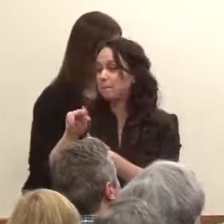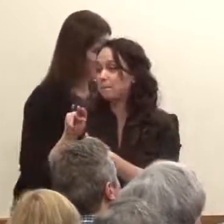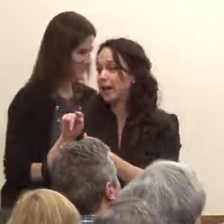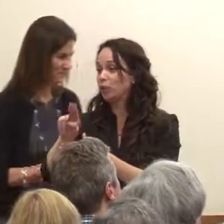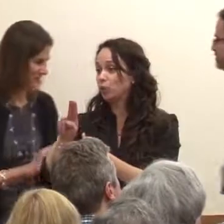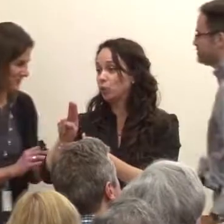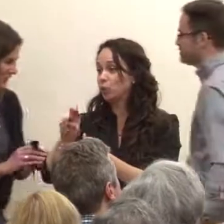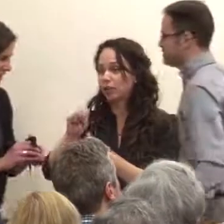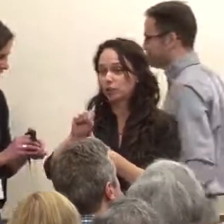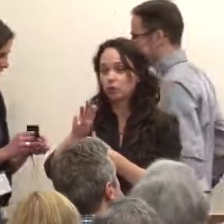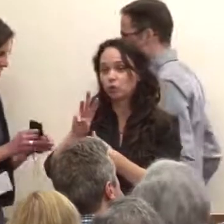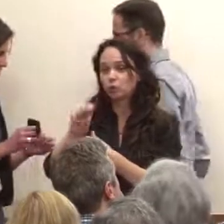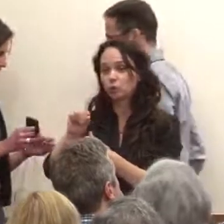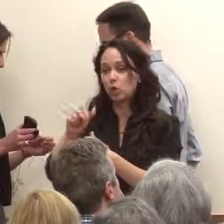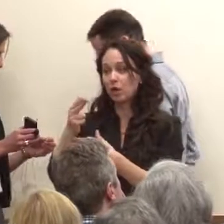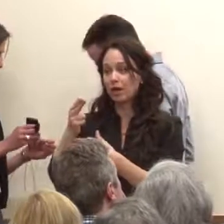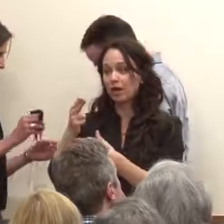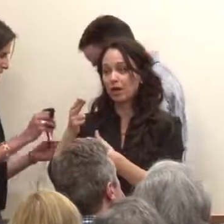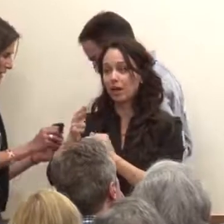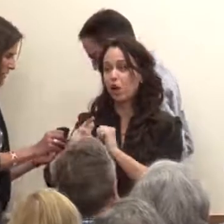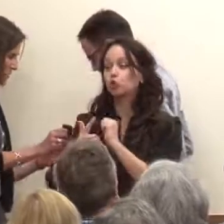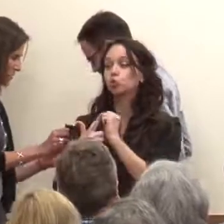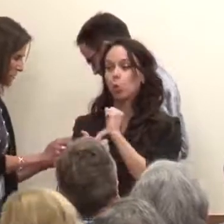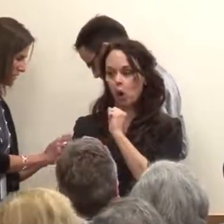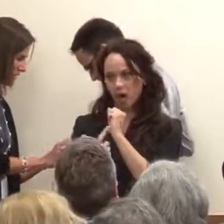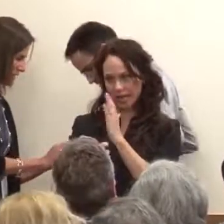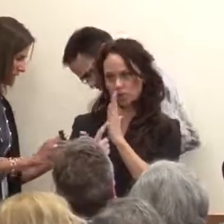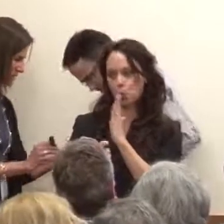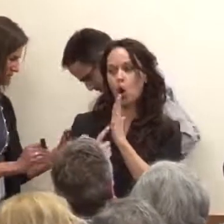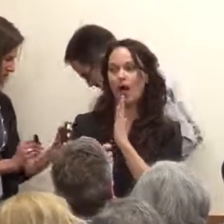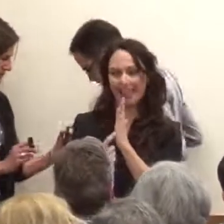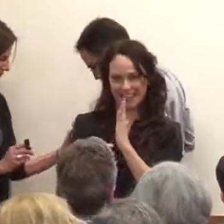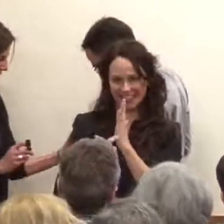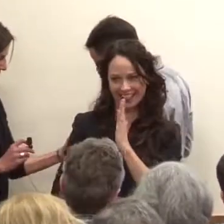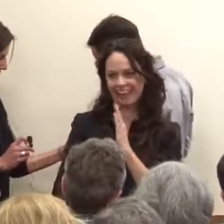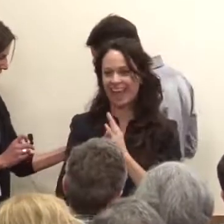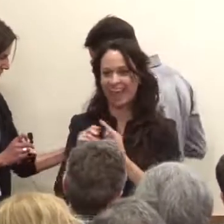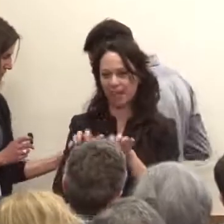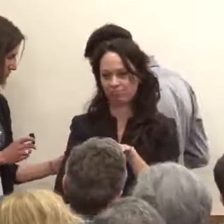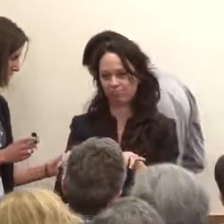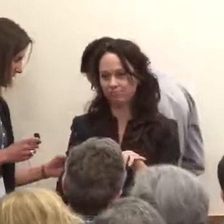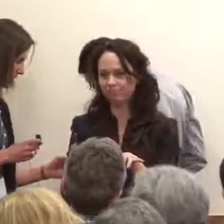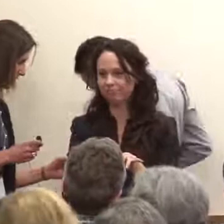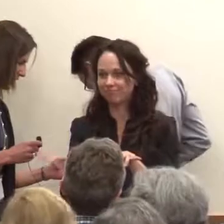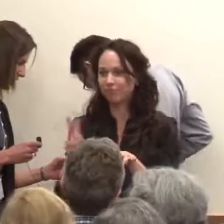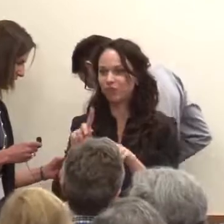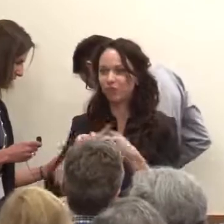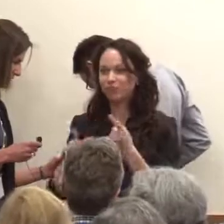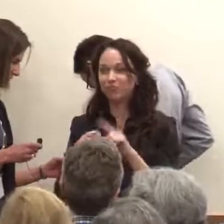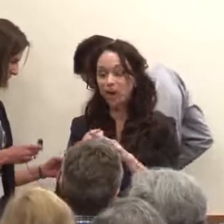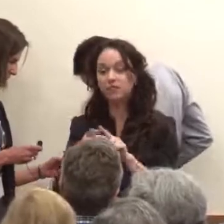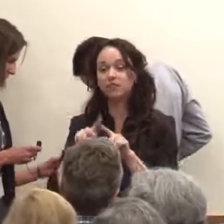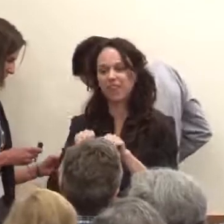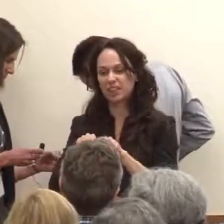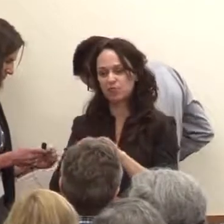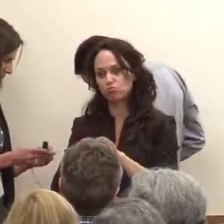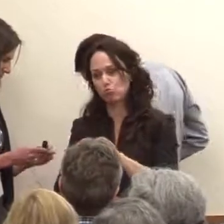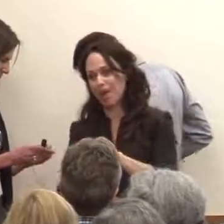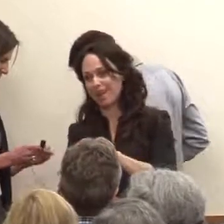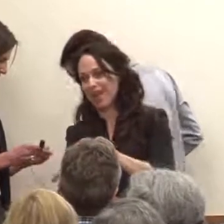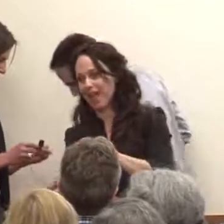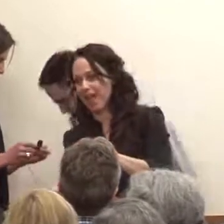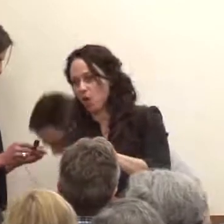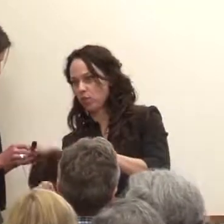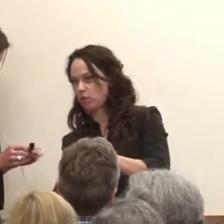that's Swahili and its hundreds of friends, that has spread down all across the southern part